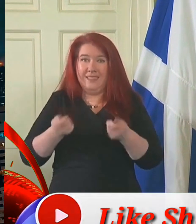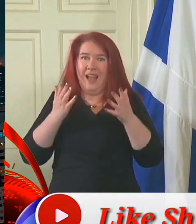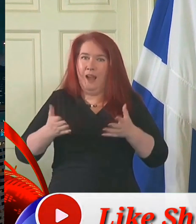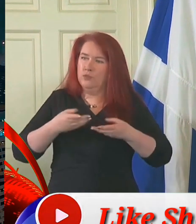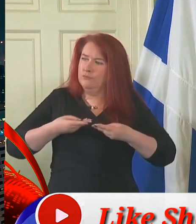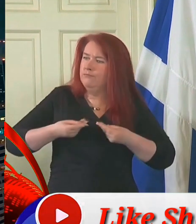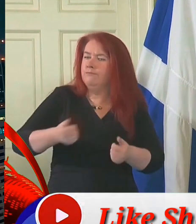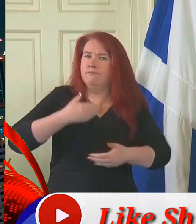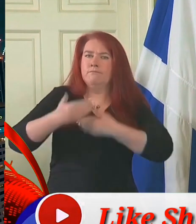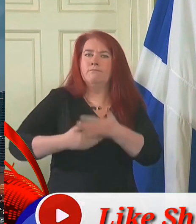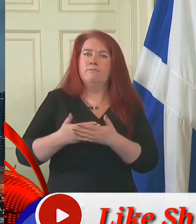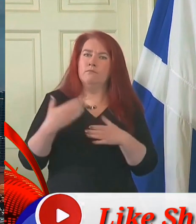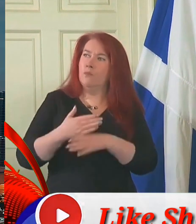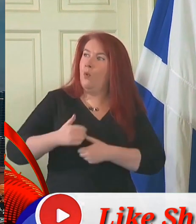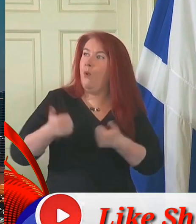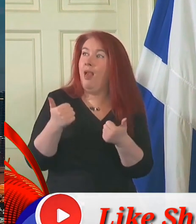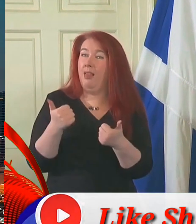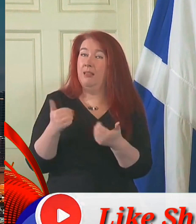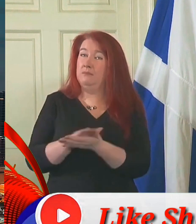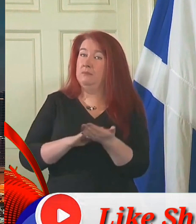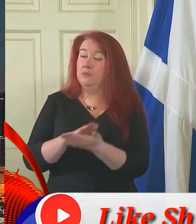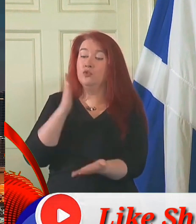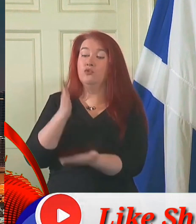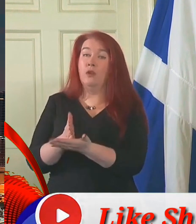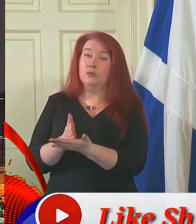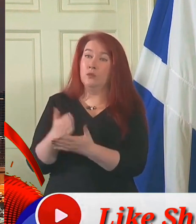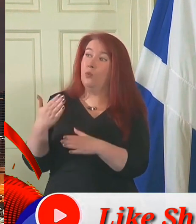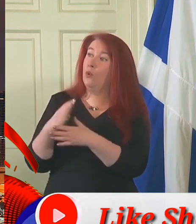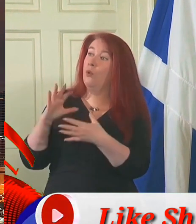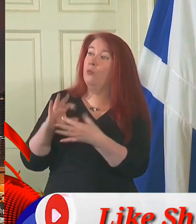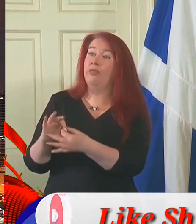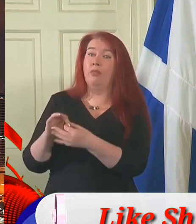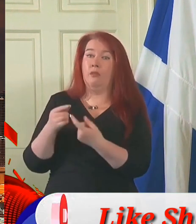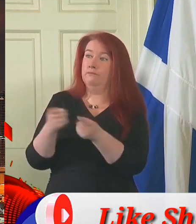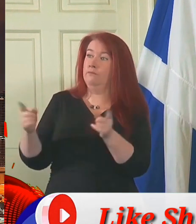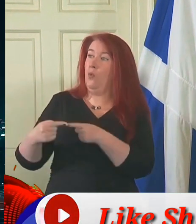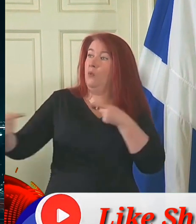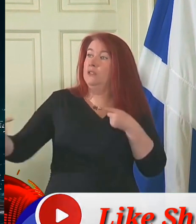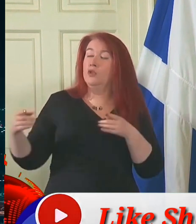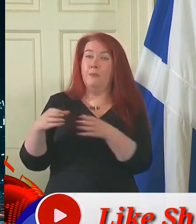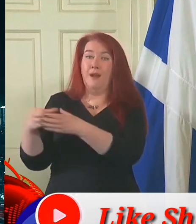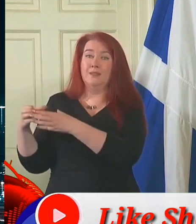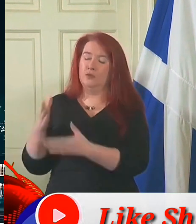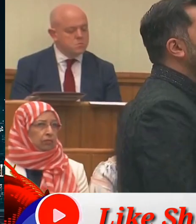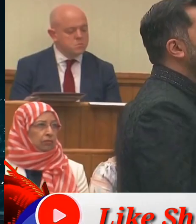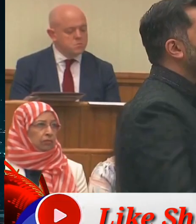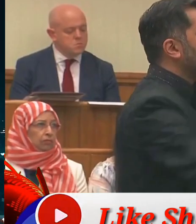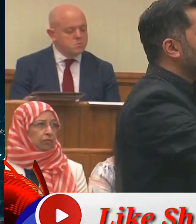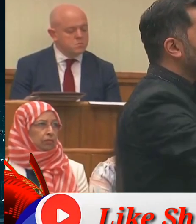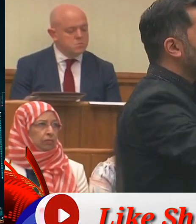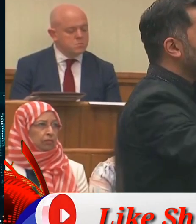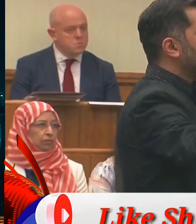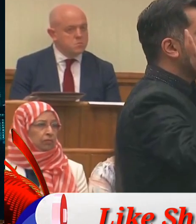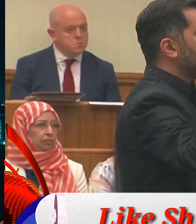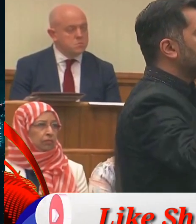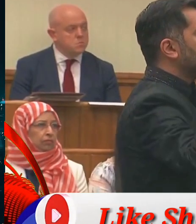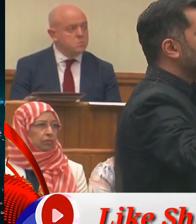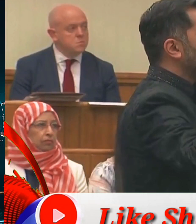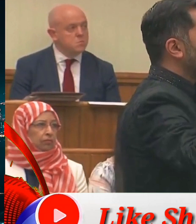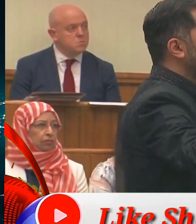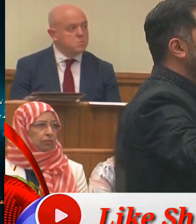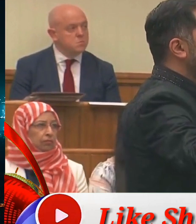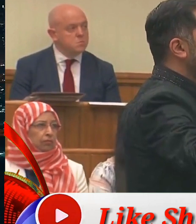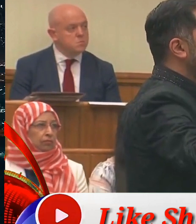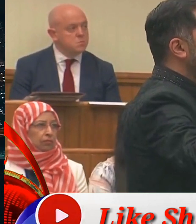and efficiently, trust when working with the opposition is clearly fundamental. He'd been in the job for